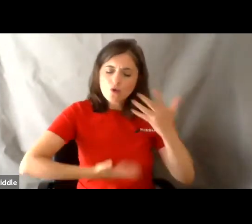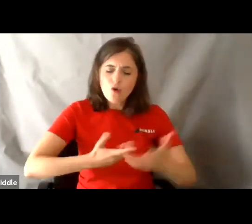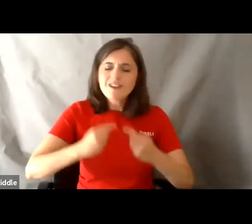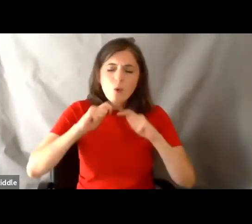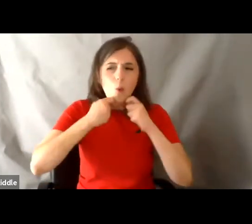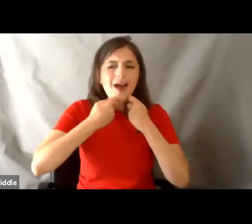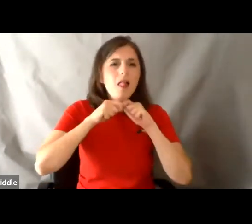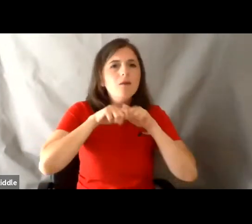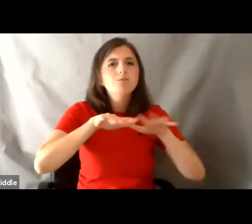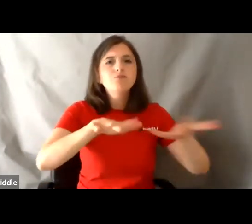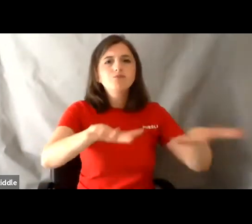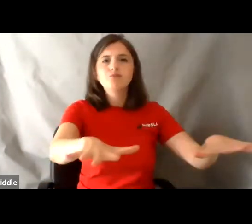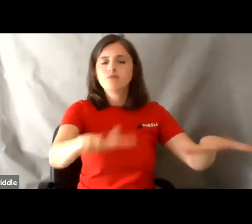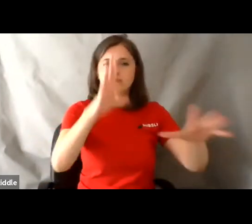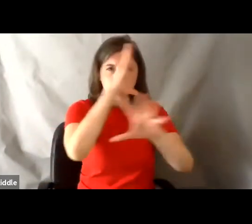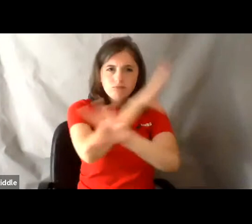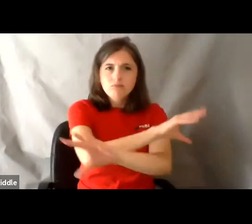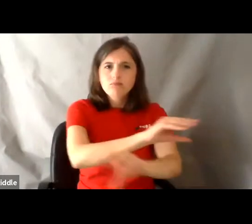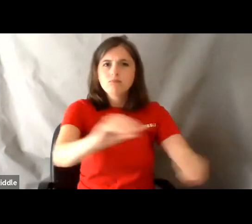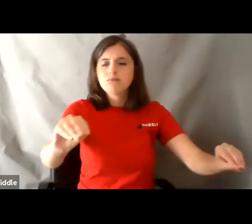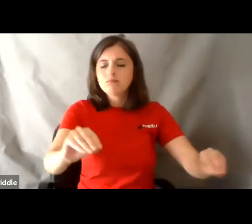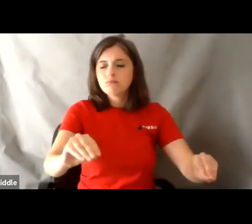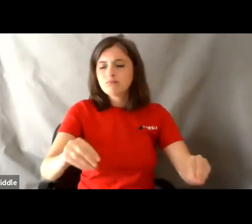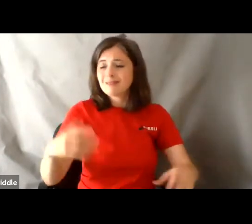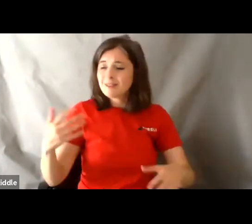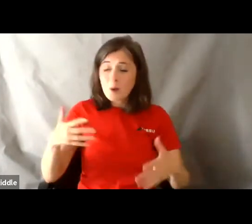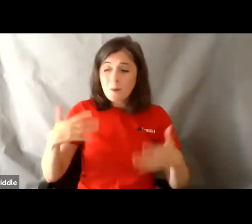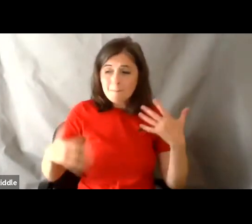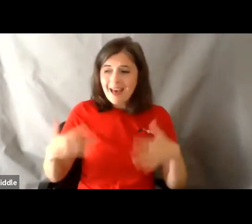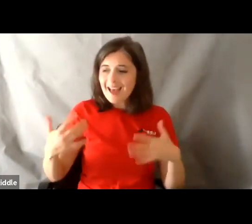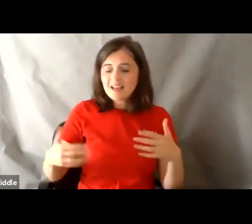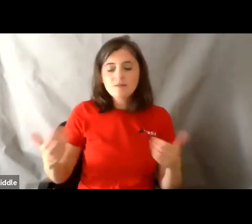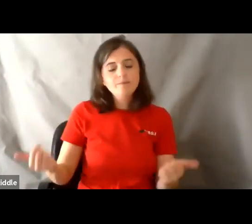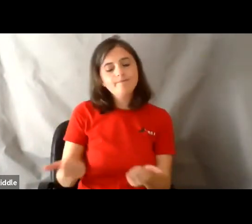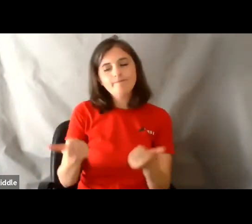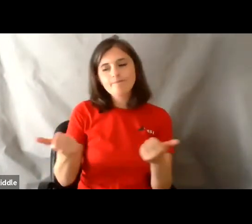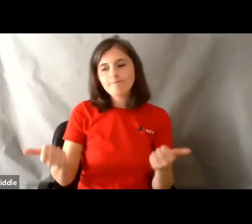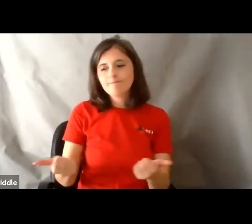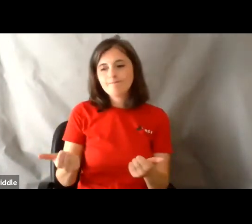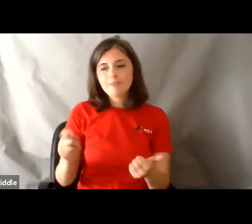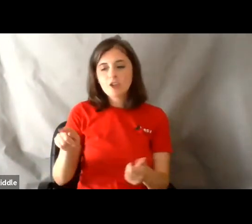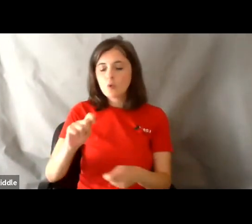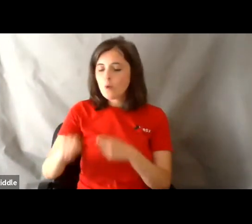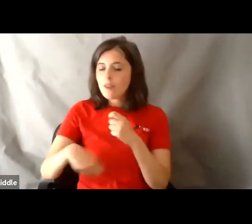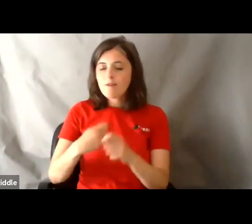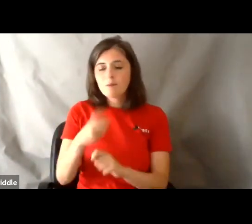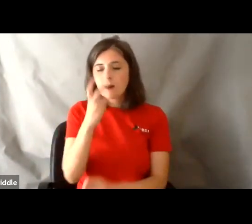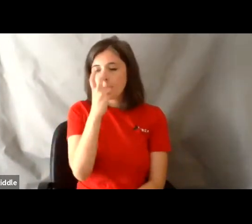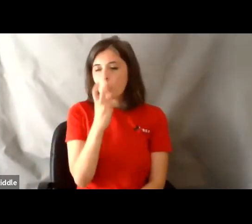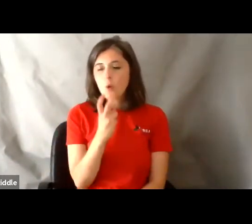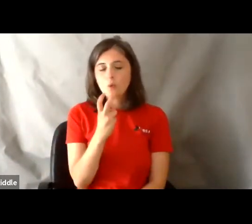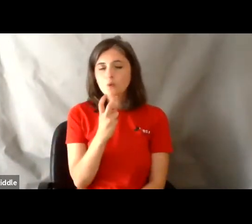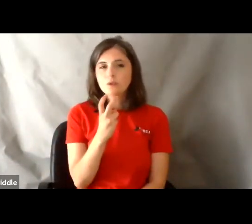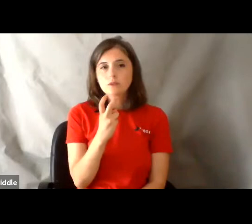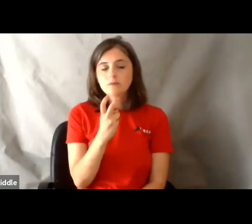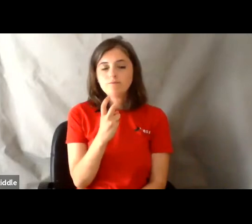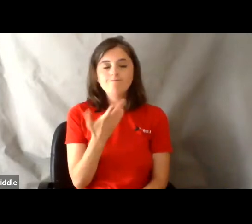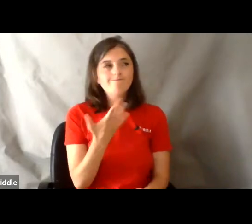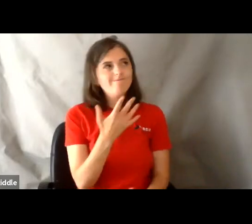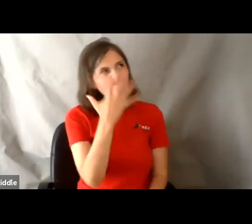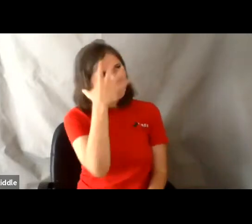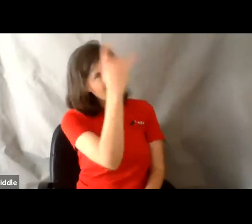told. You are not in pain anymore, and you will never be old. To this